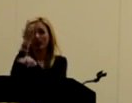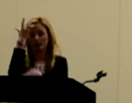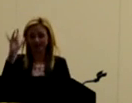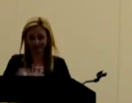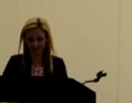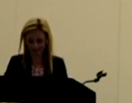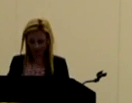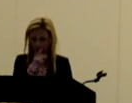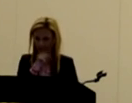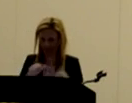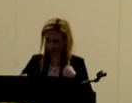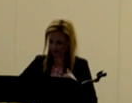And pretend math whiz.